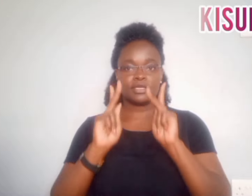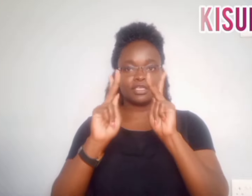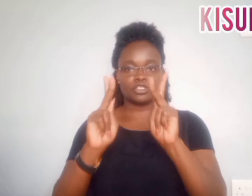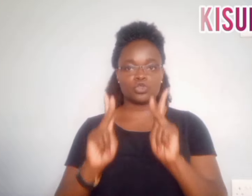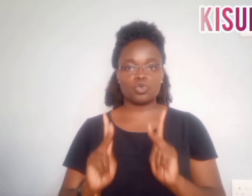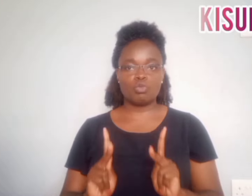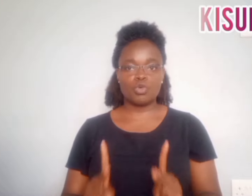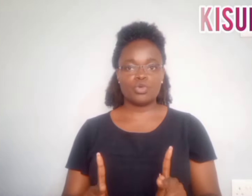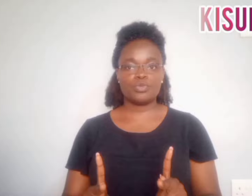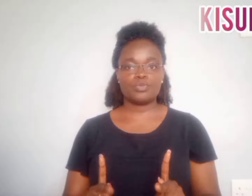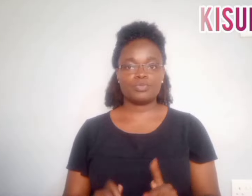Kisumu.